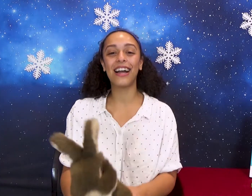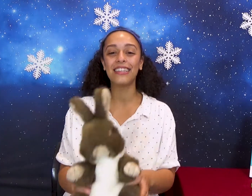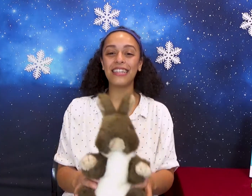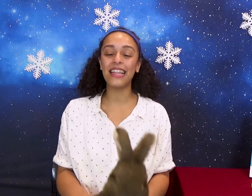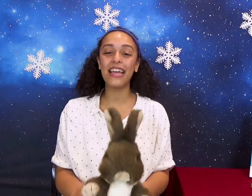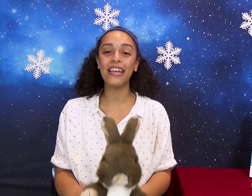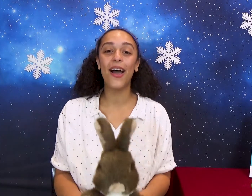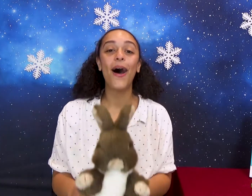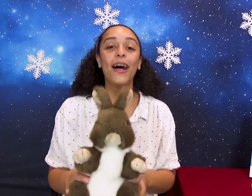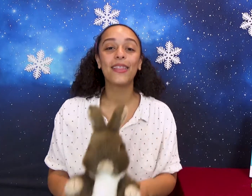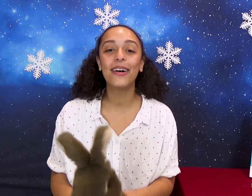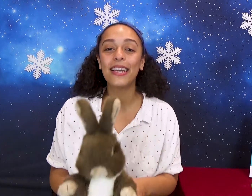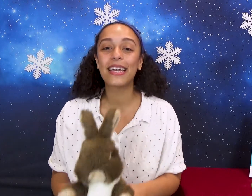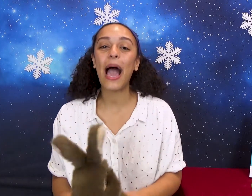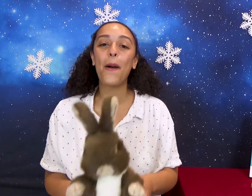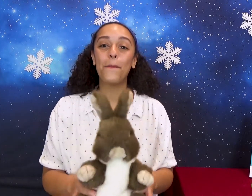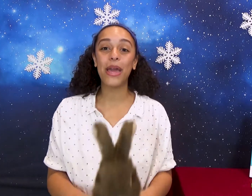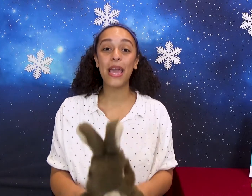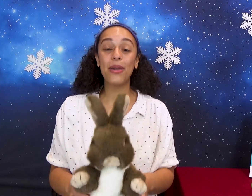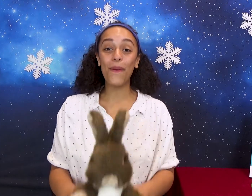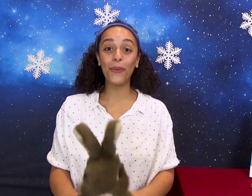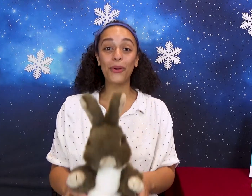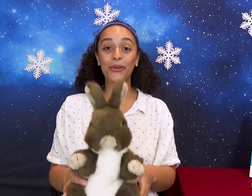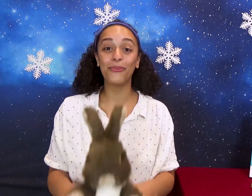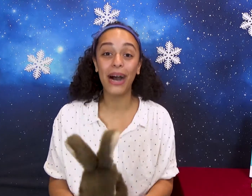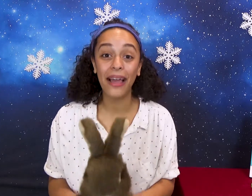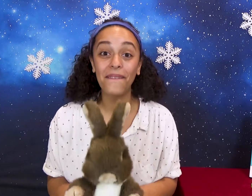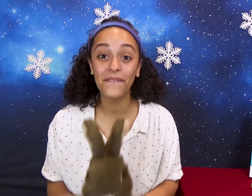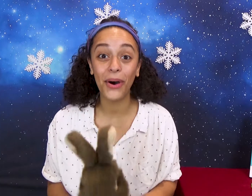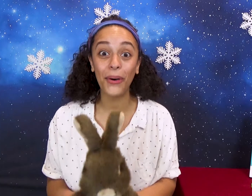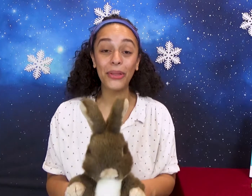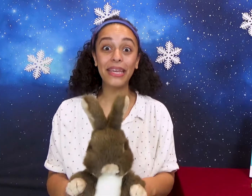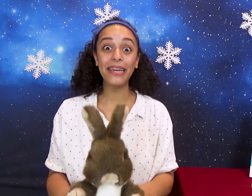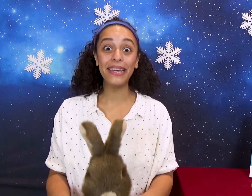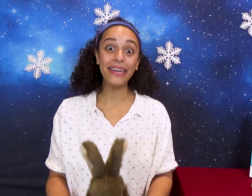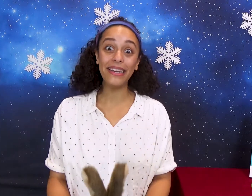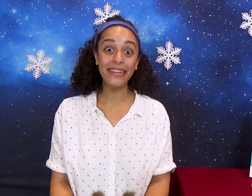trot to Lynn. Look out baby or you might fall in.